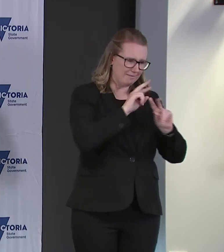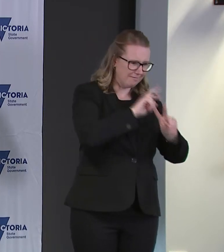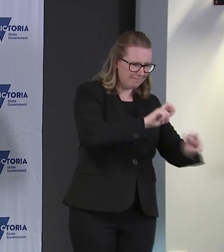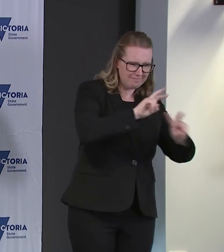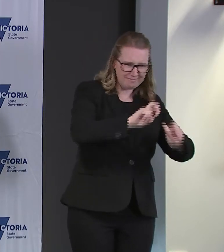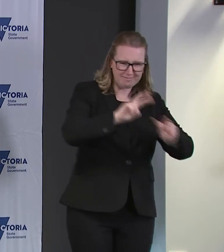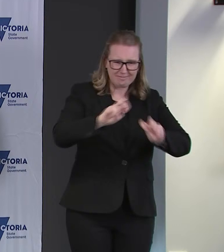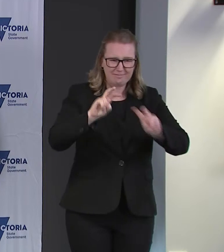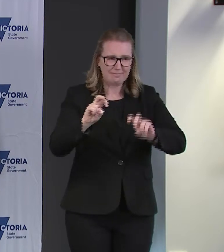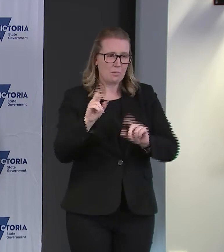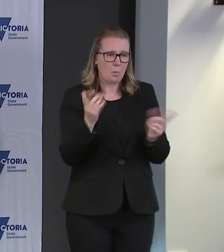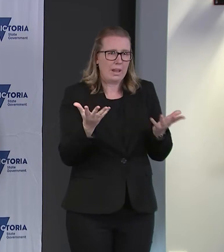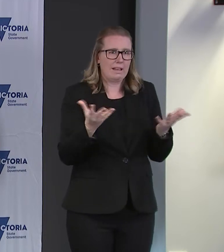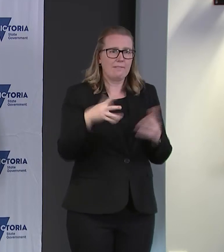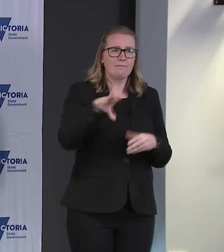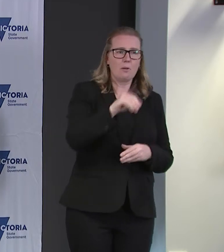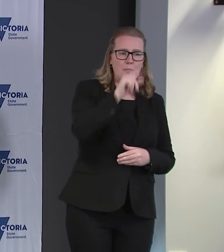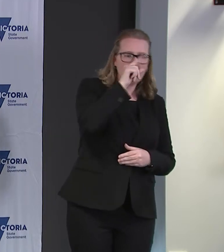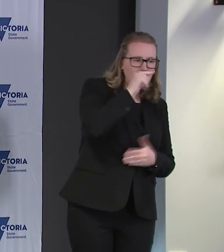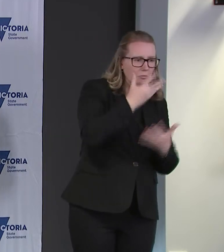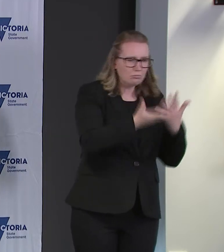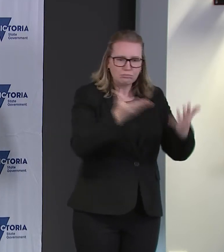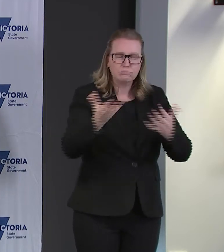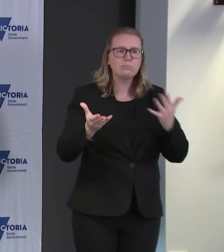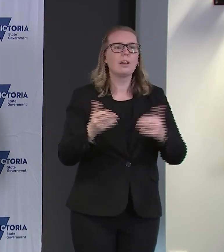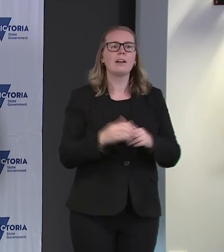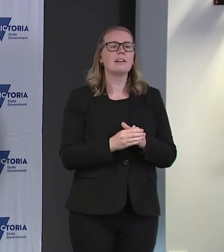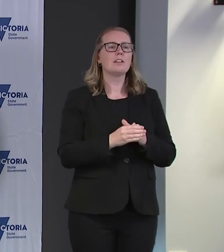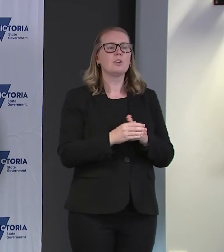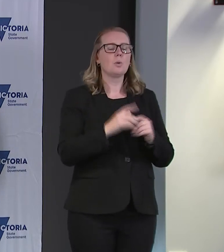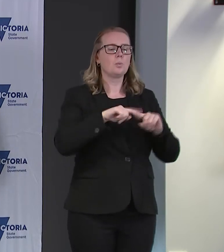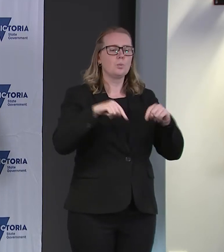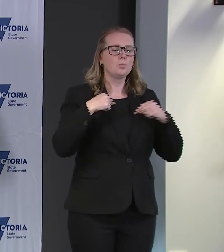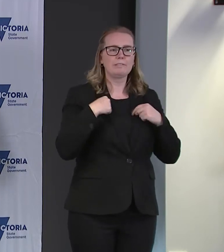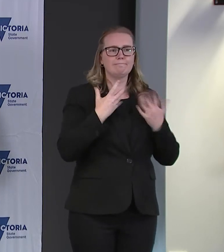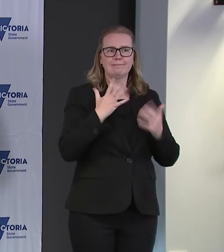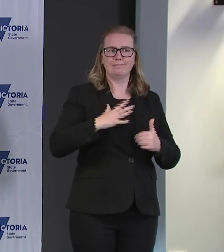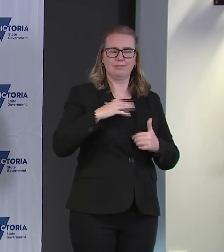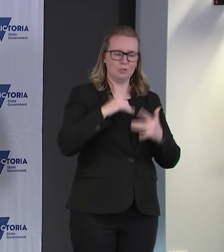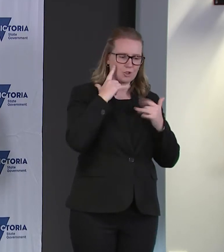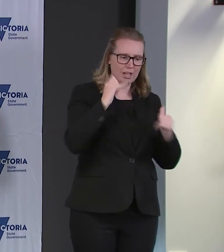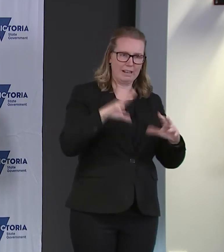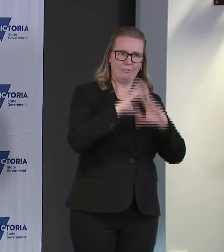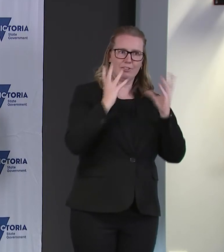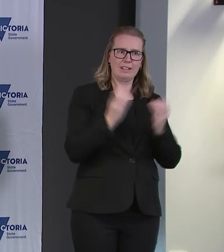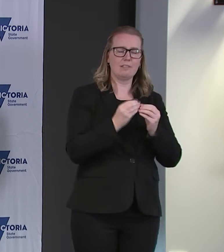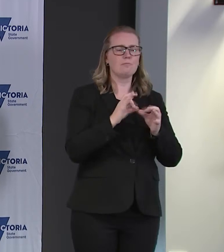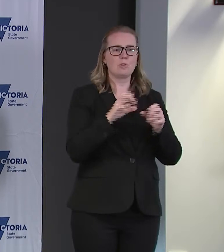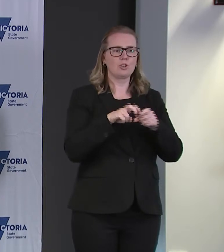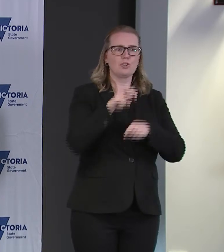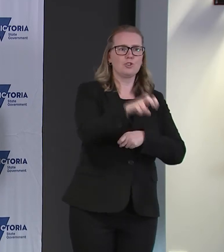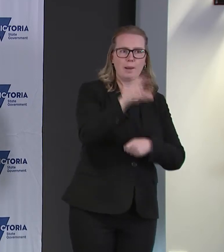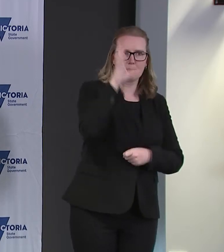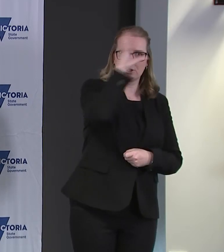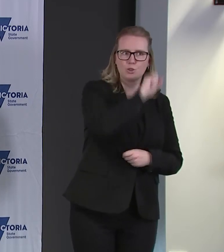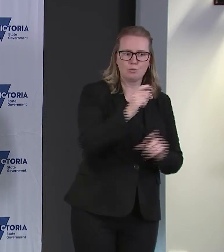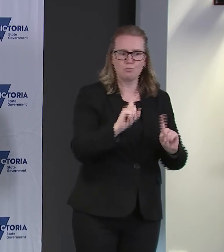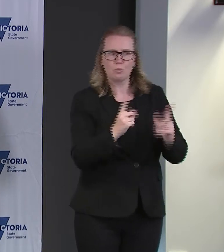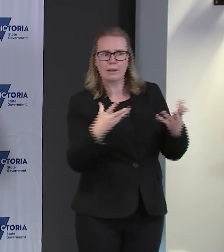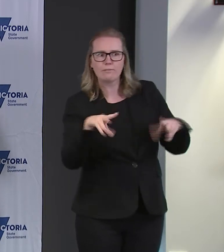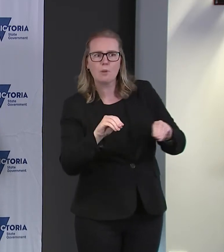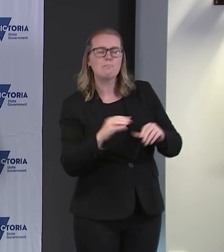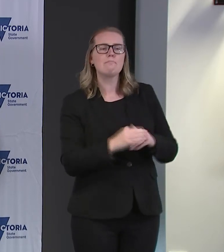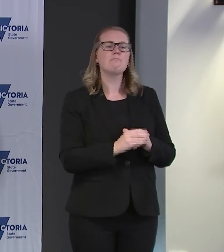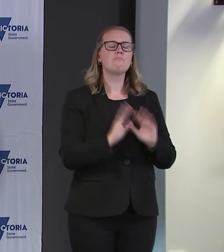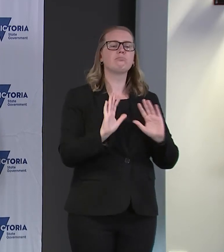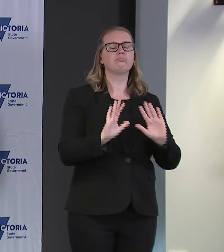in Australia. So it really is a case of leaving no stone unturned and not jumping to assumptions